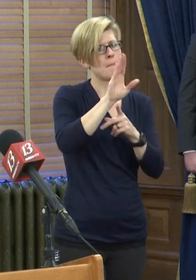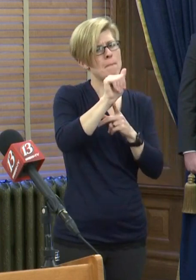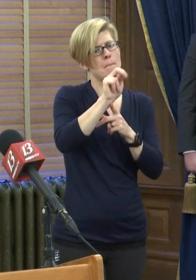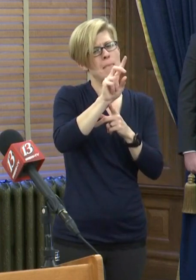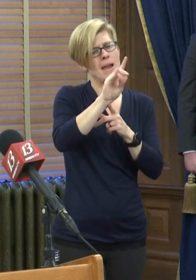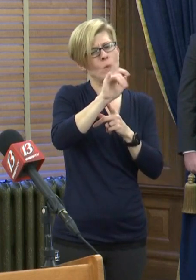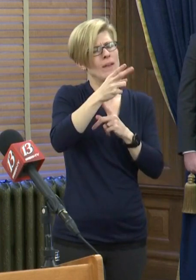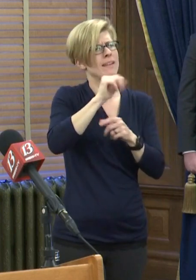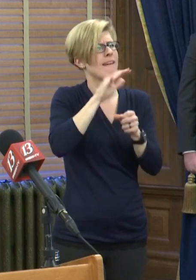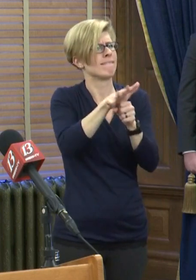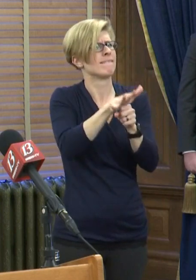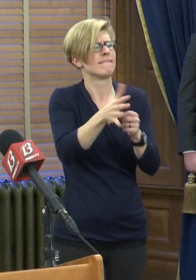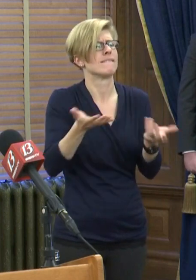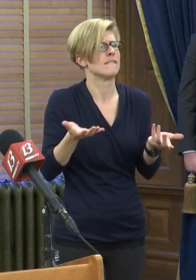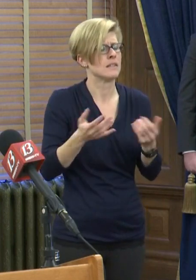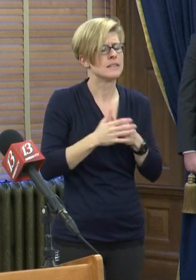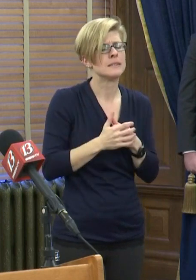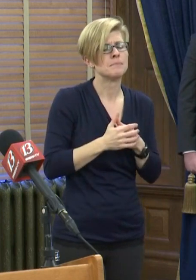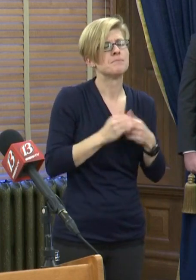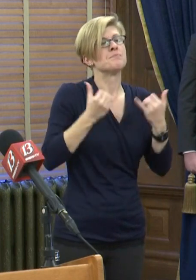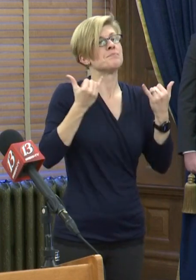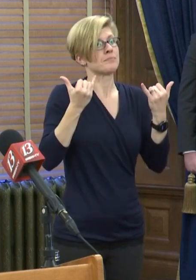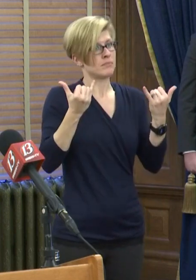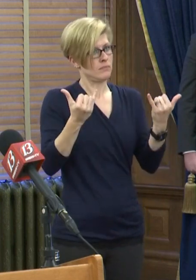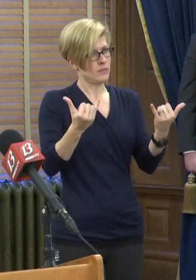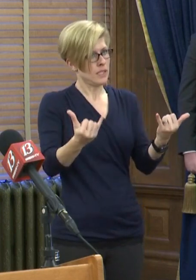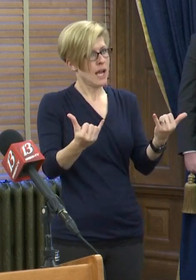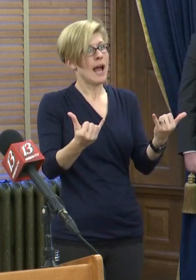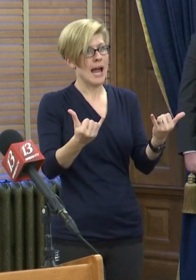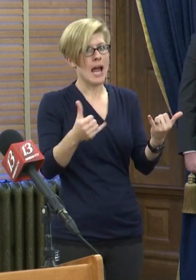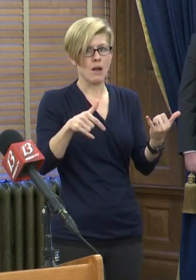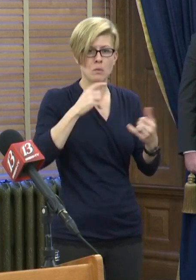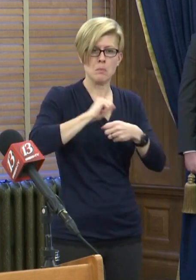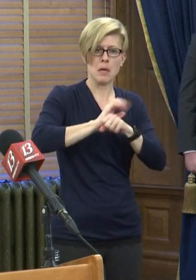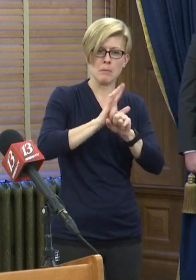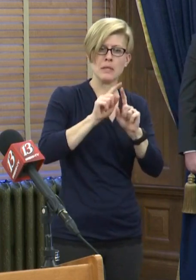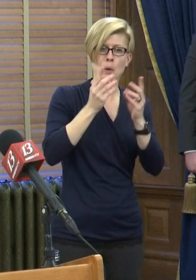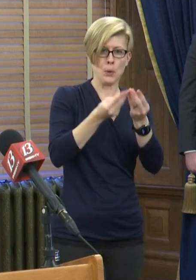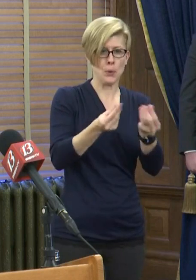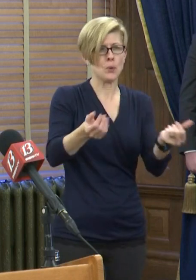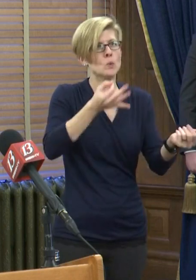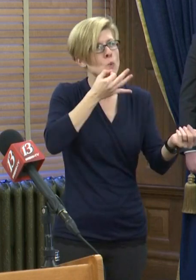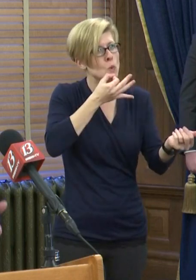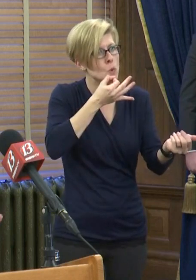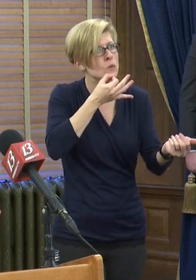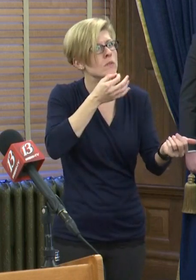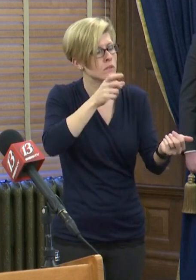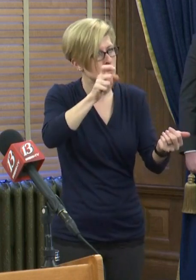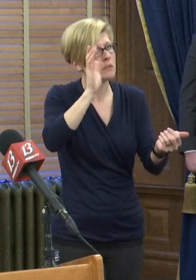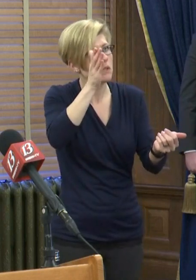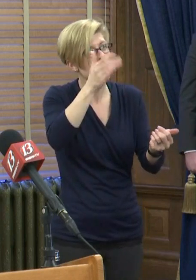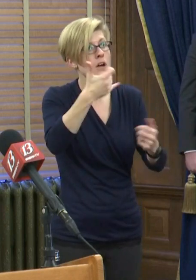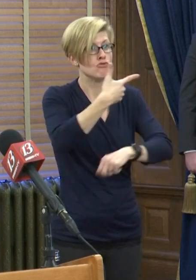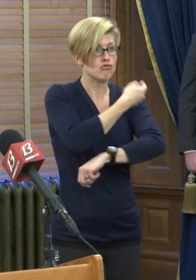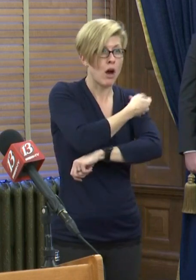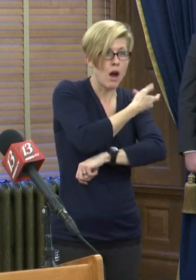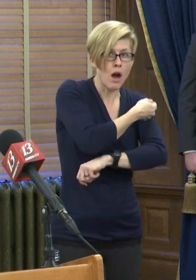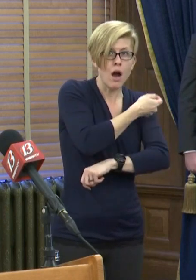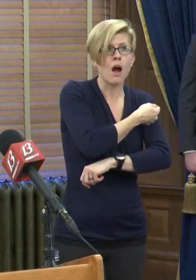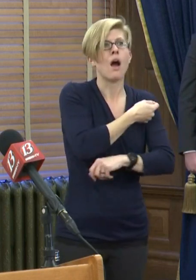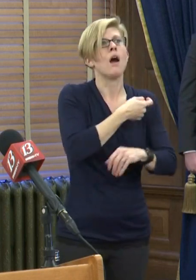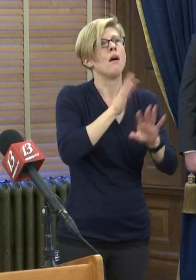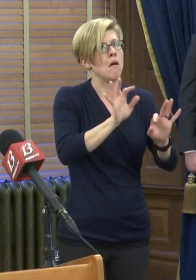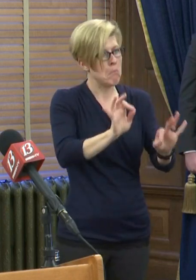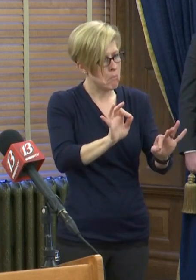but now, as you know, as we sort of see the light at the end of the tunnel on this pandemic, you know, we've got the vaccines coming in, we're getting